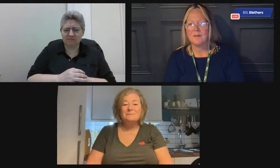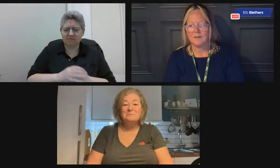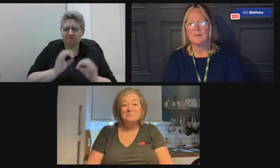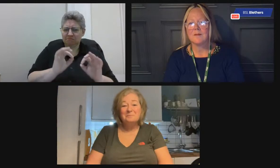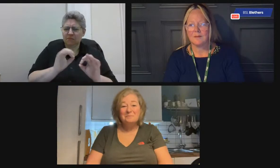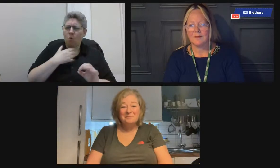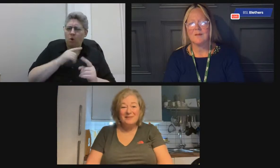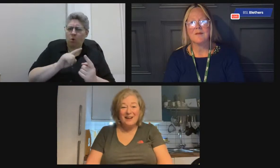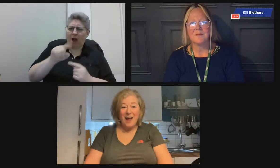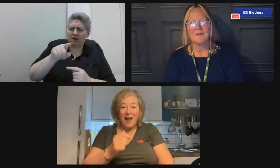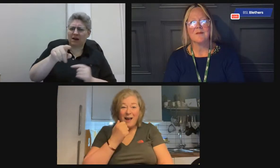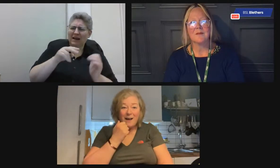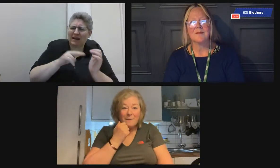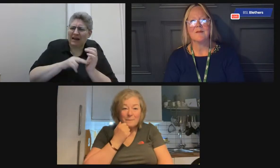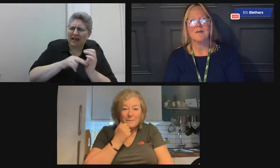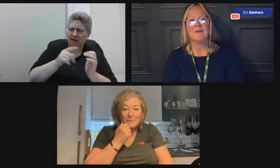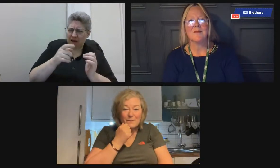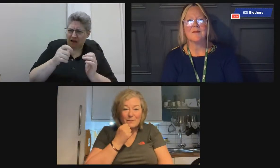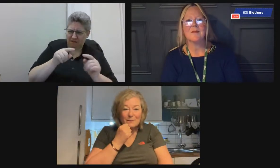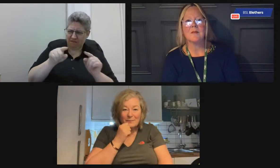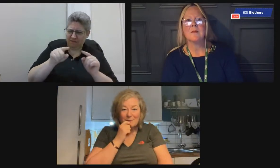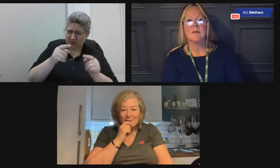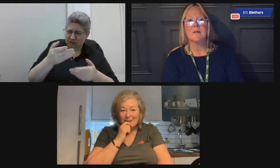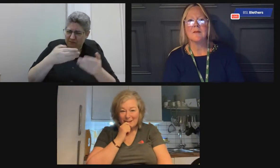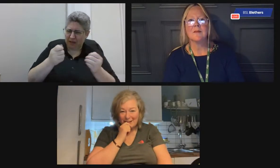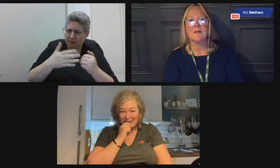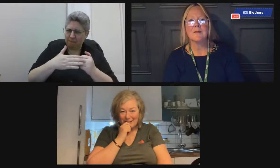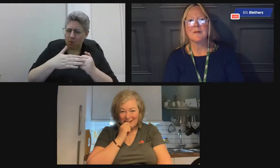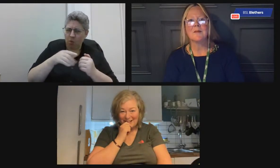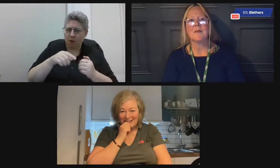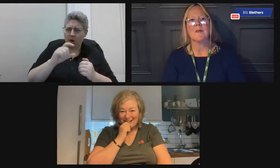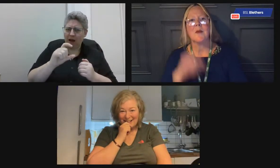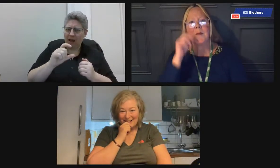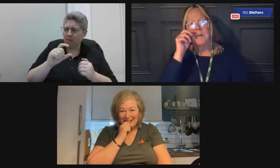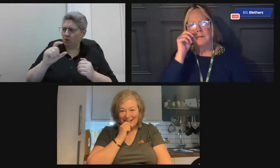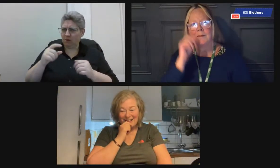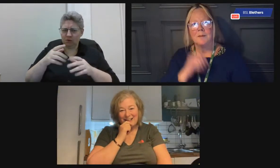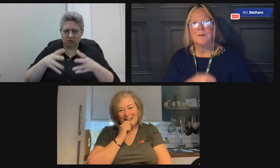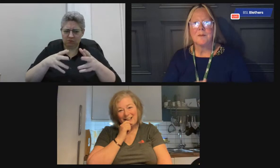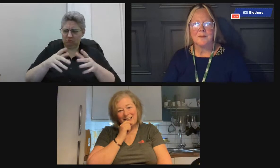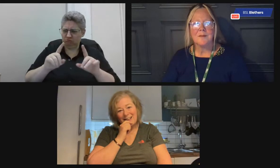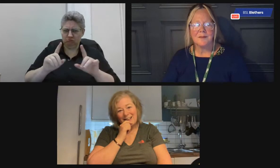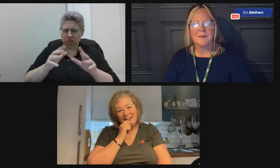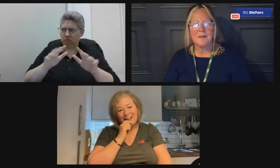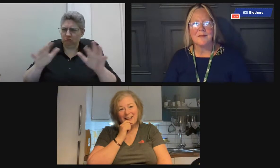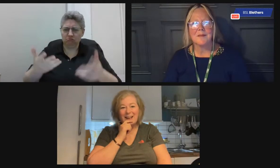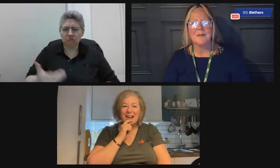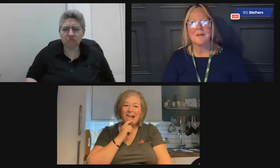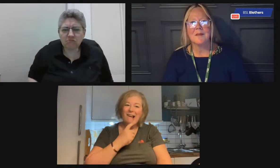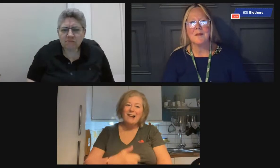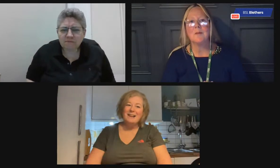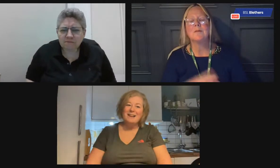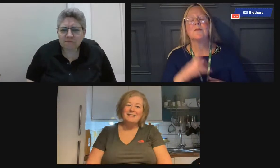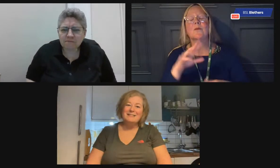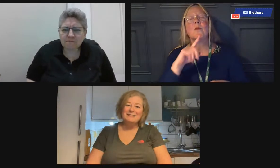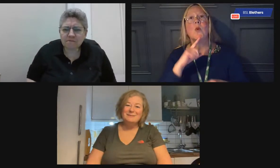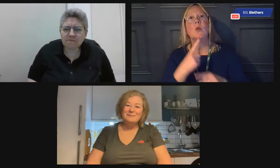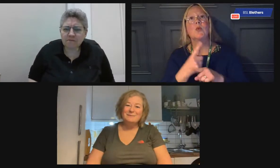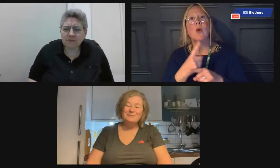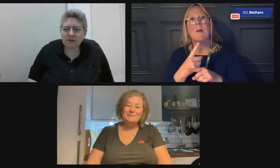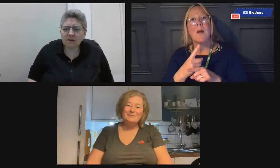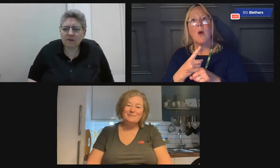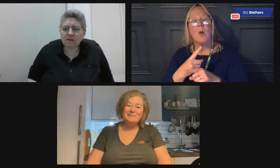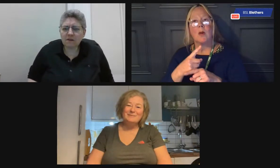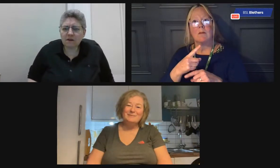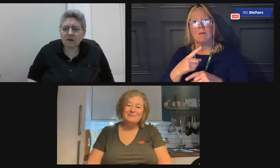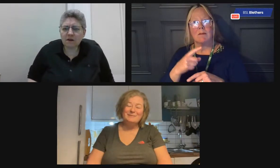I was happy there. And everything was wonderful at the hospital. Lovely. I'm going to come back to Nikki about